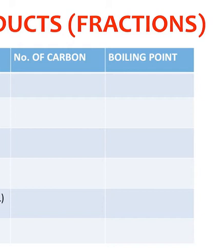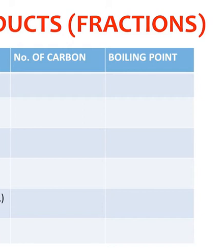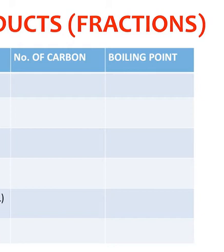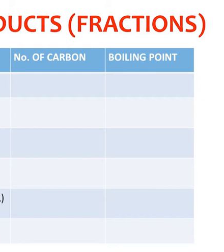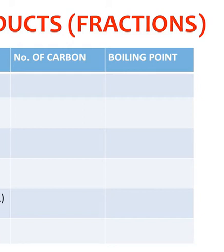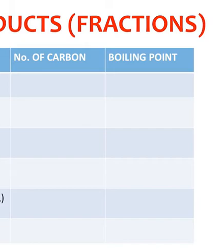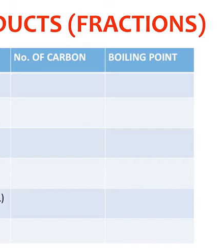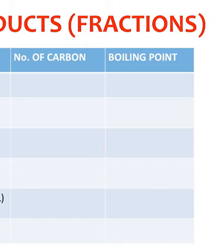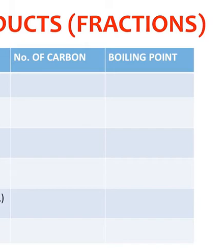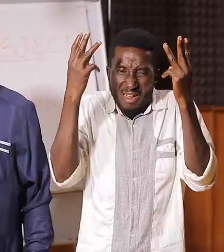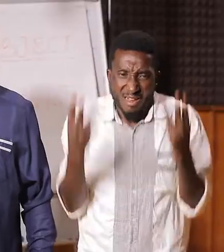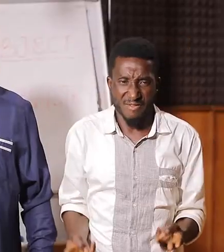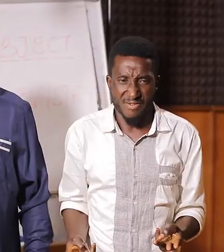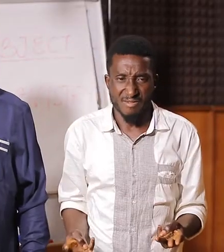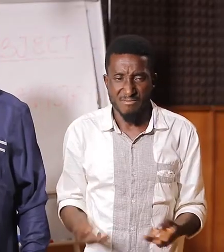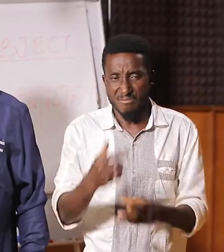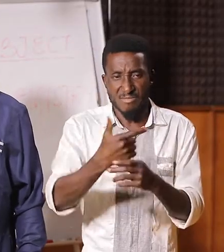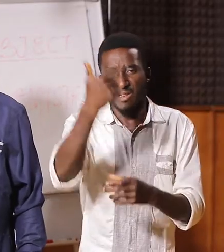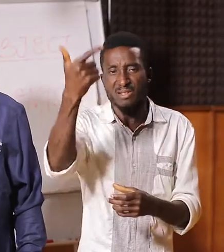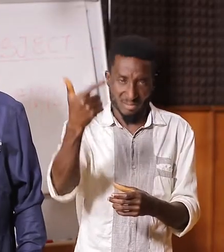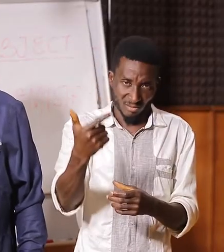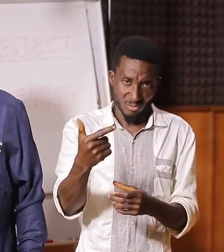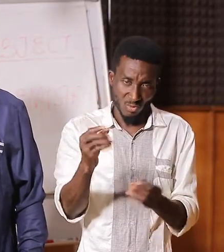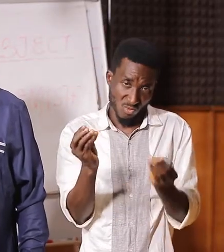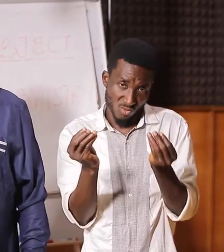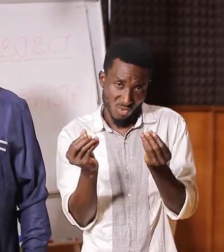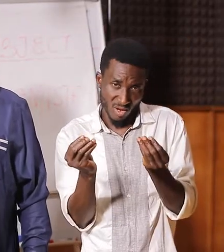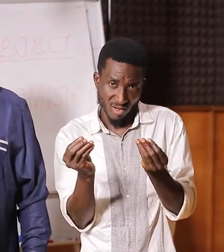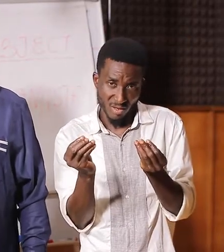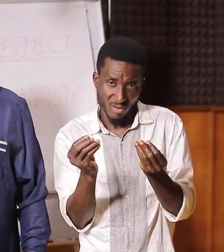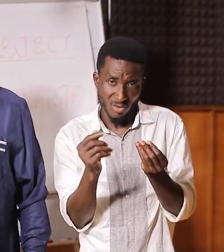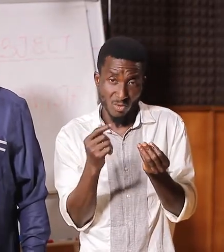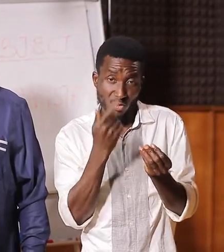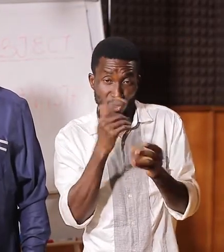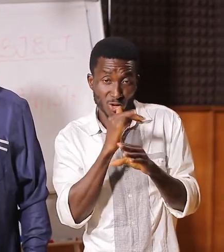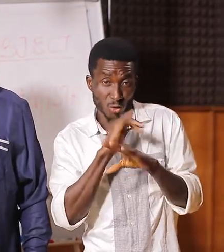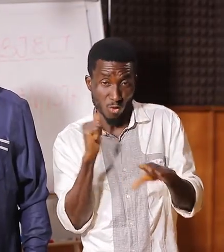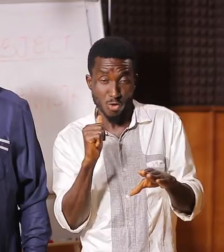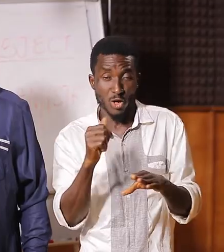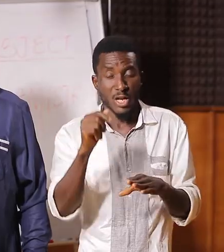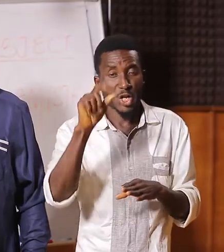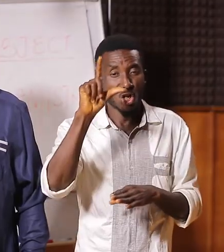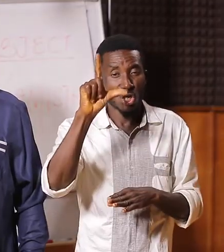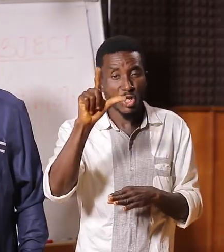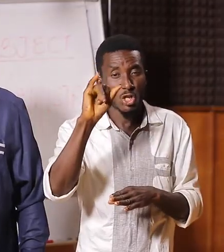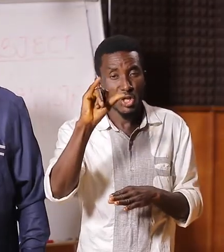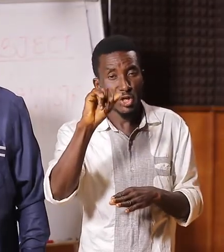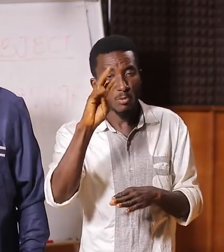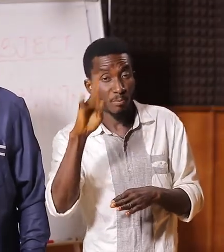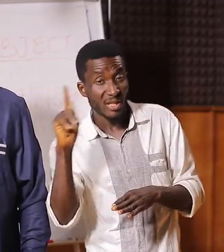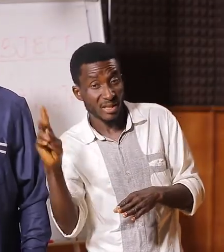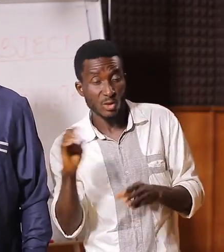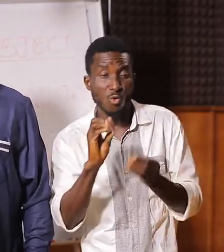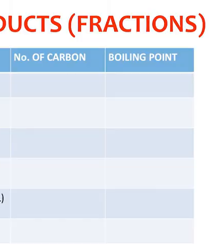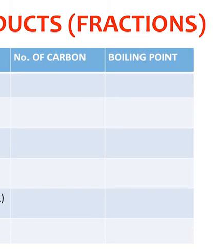we call heavy gas oil. Another name for this heavy gas oil is lubricating oil, or in other words, we call them lube